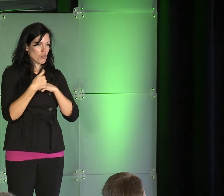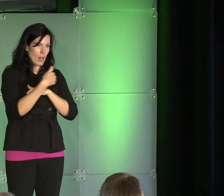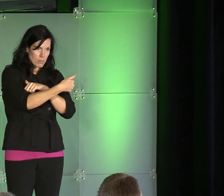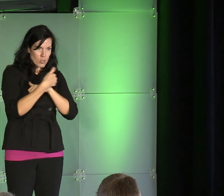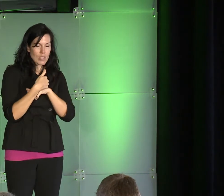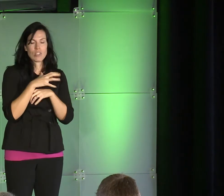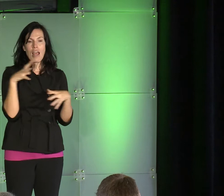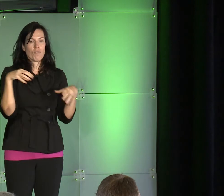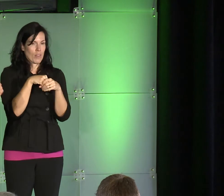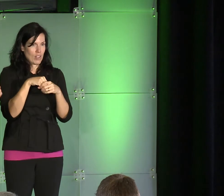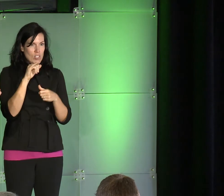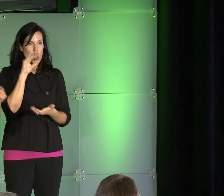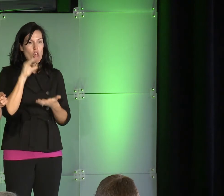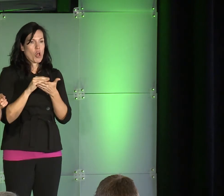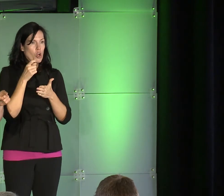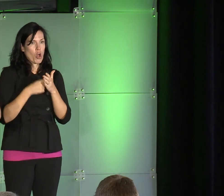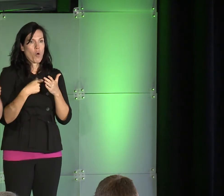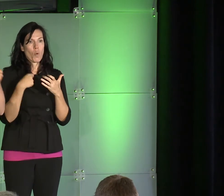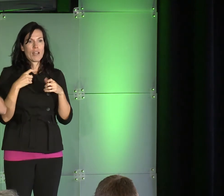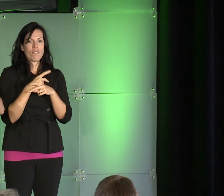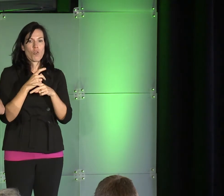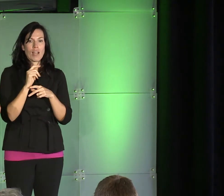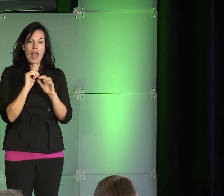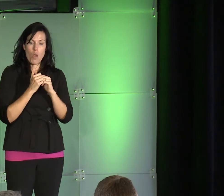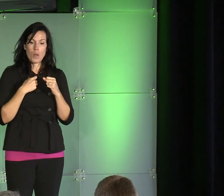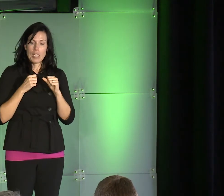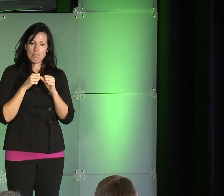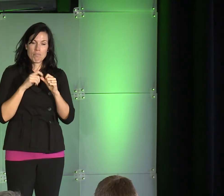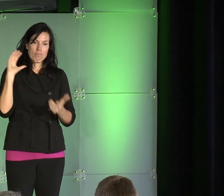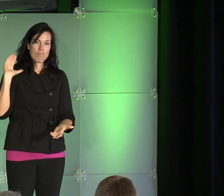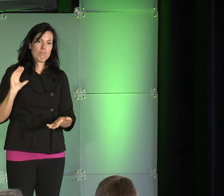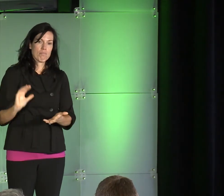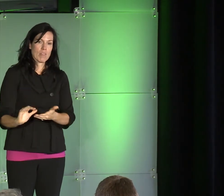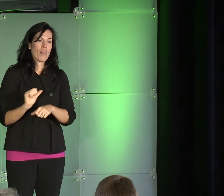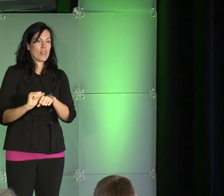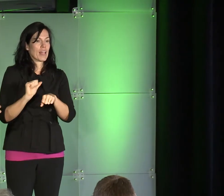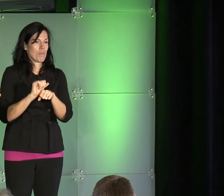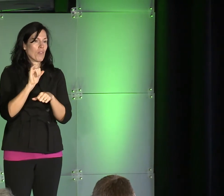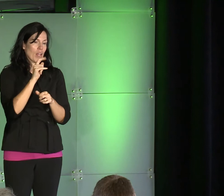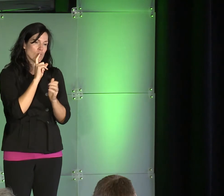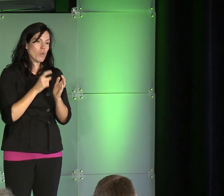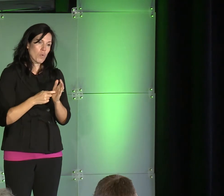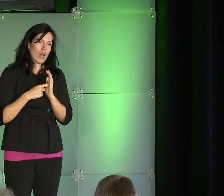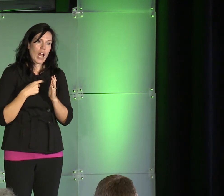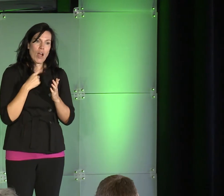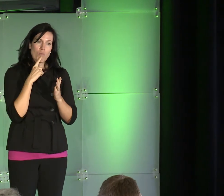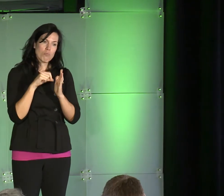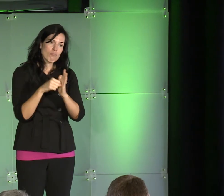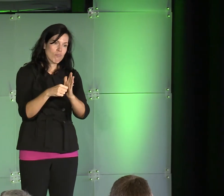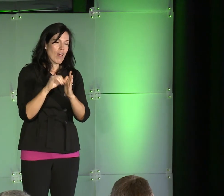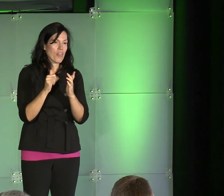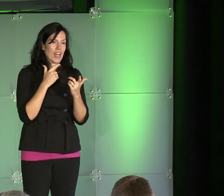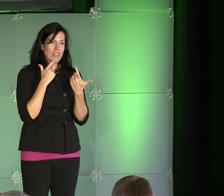So it's really low cost, and we do need to figure out how we can continuously decrease the labor required. That's, again, I really want to stress, that's the biggest